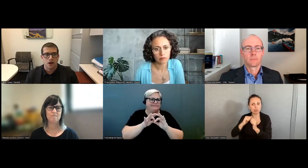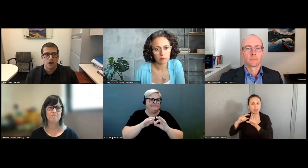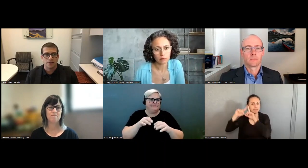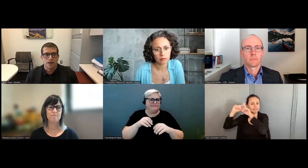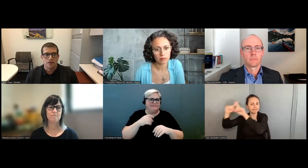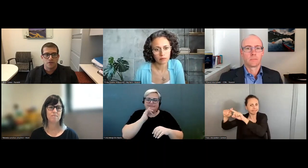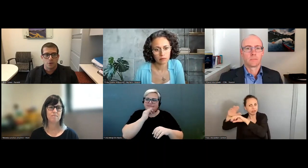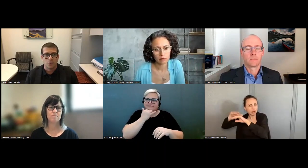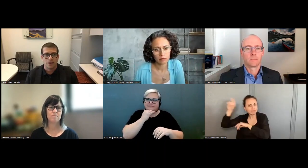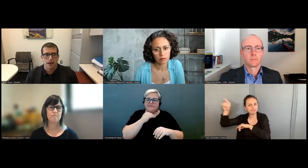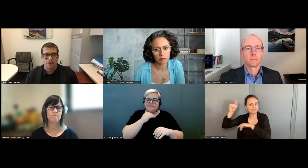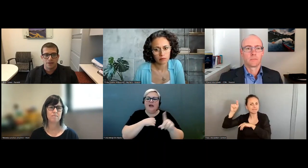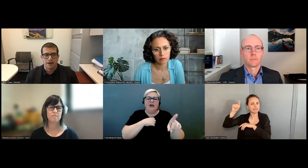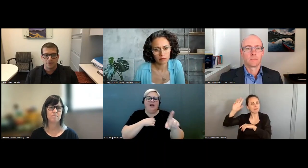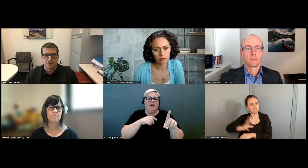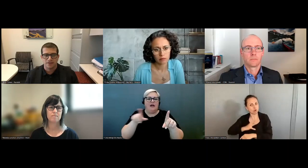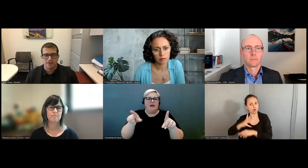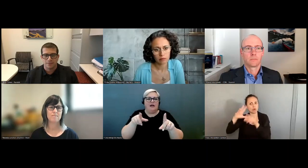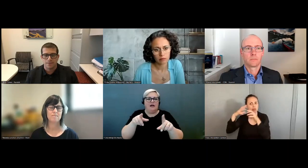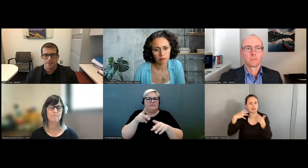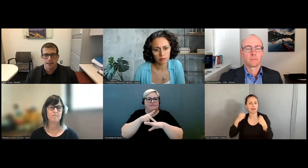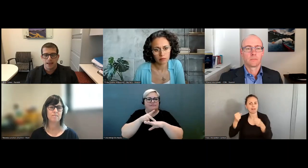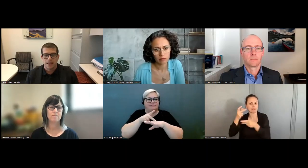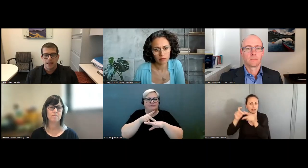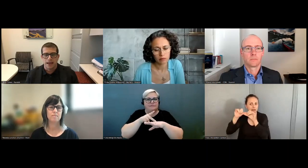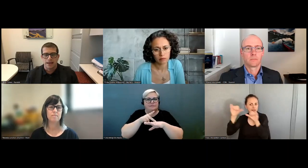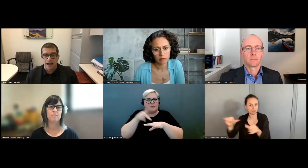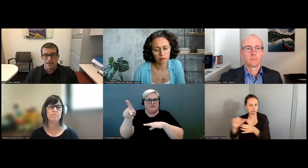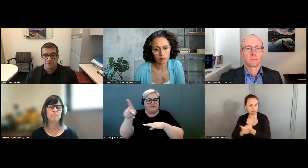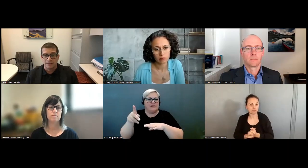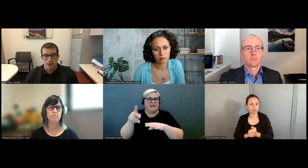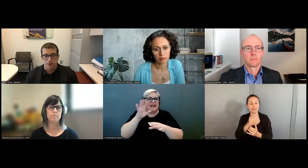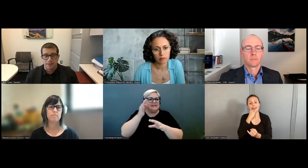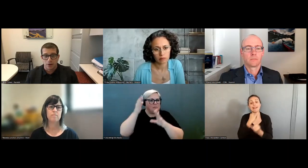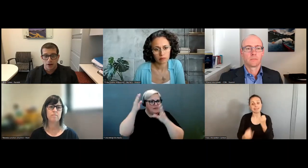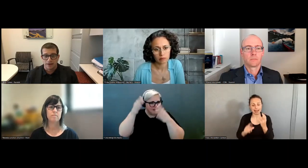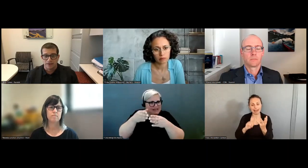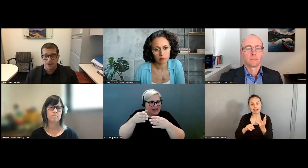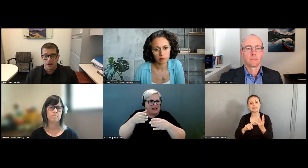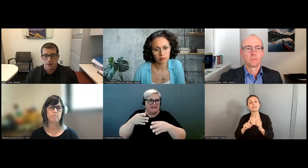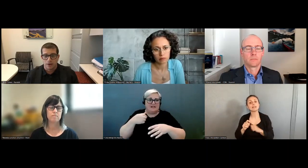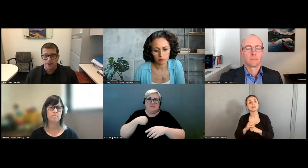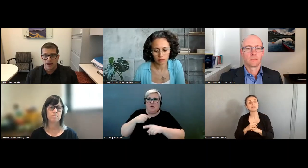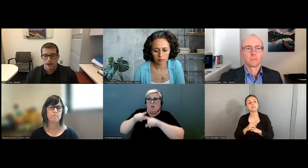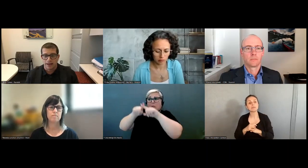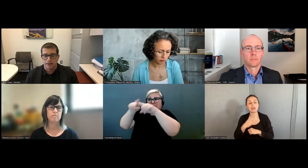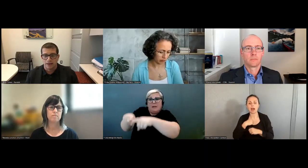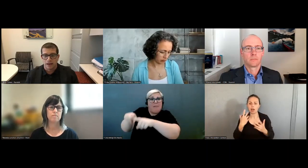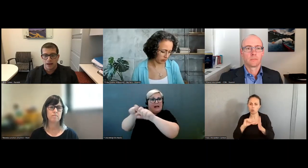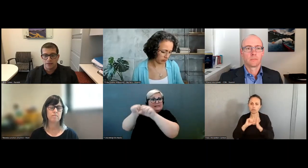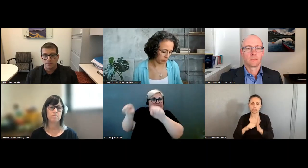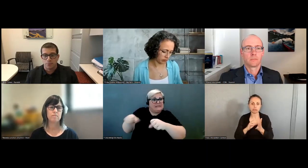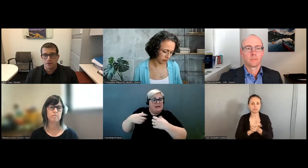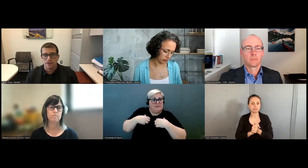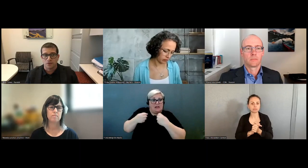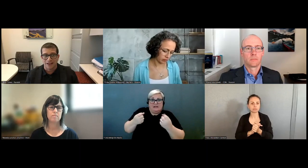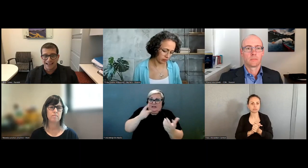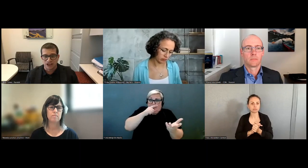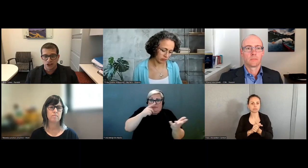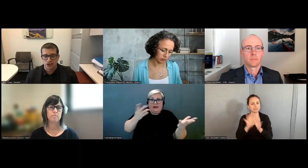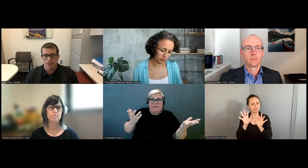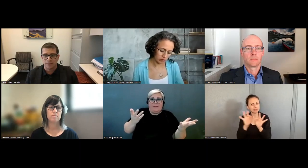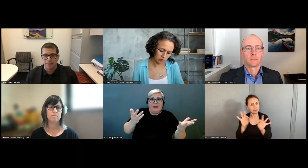necessarily on the formal healthcare system. And lastly, building upon this, I want to highlight the importance